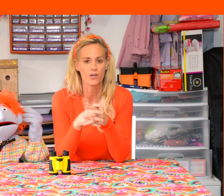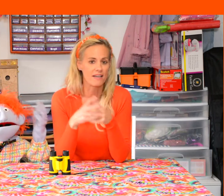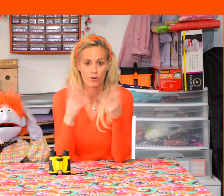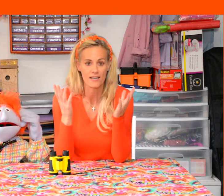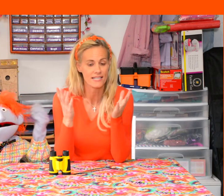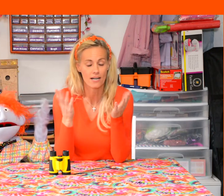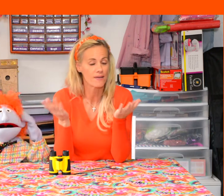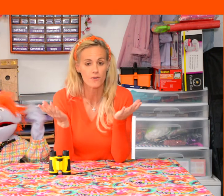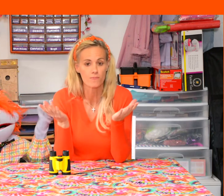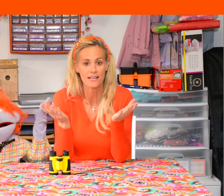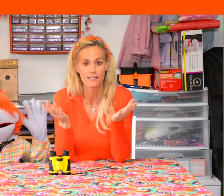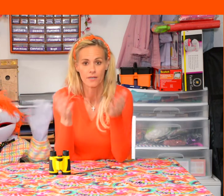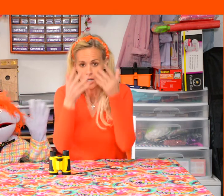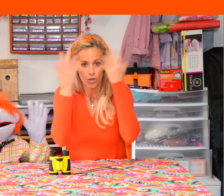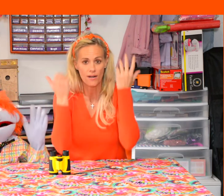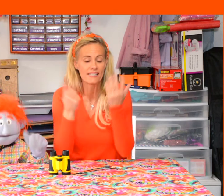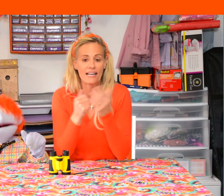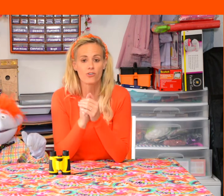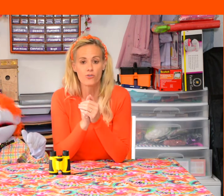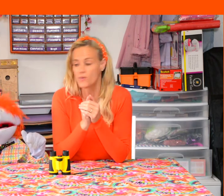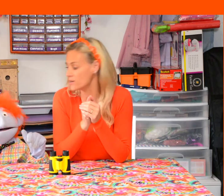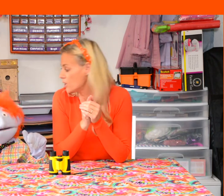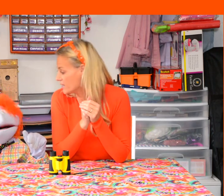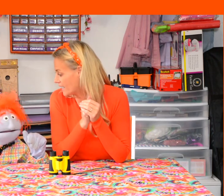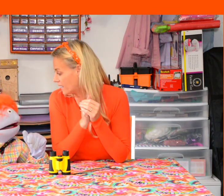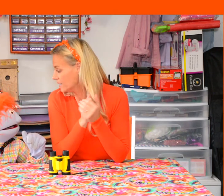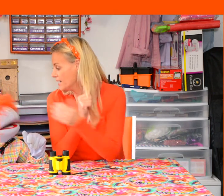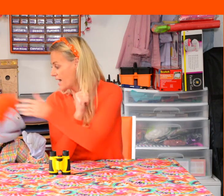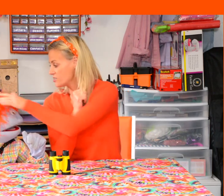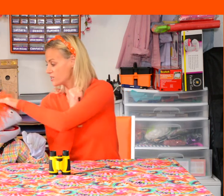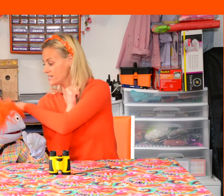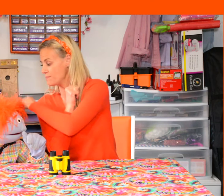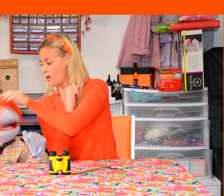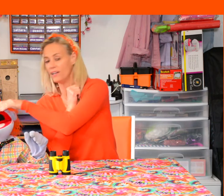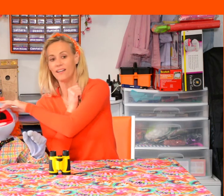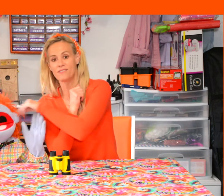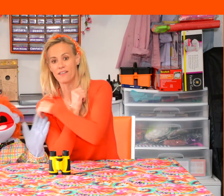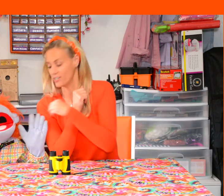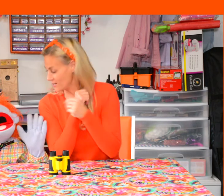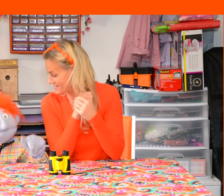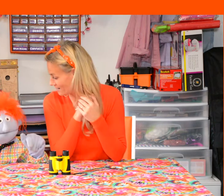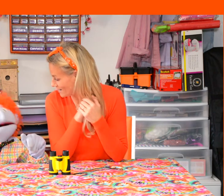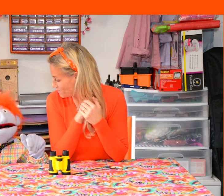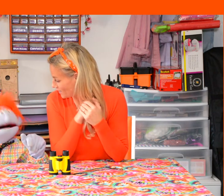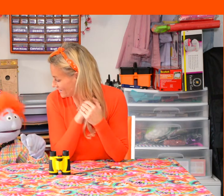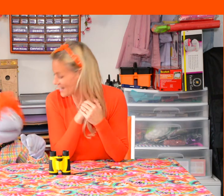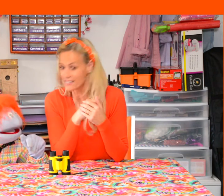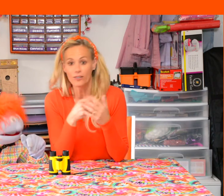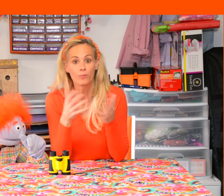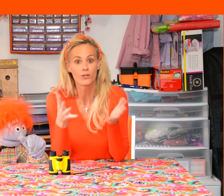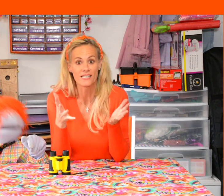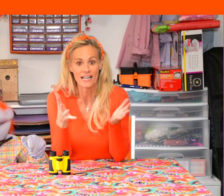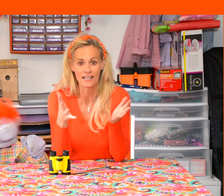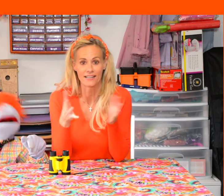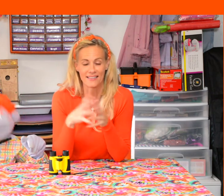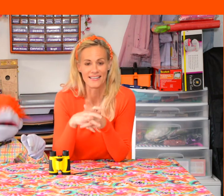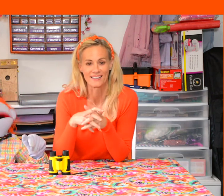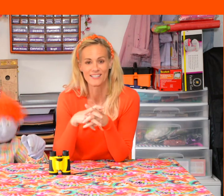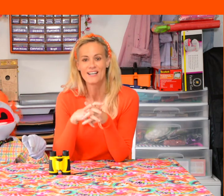make crazy hair. Maybe you made some crazy hairdos with your own hair. As you can see, Paulie loves having crazy hair, right, Paulie? It adds a little personality to things.